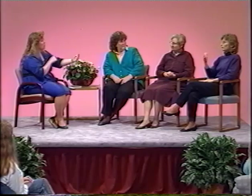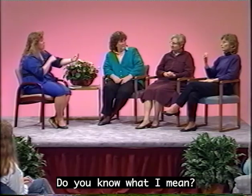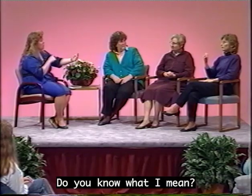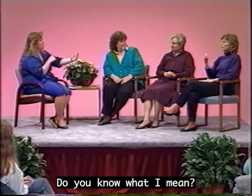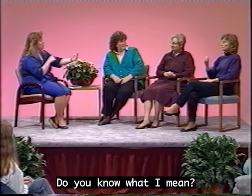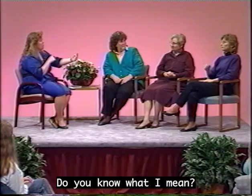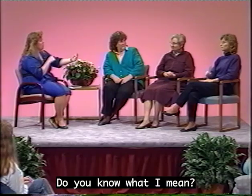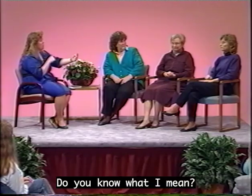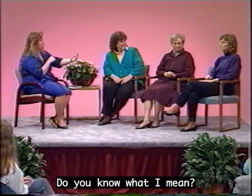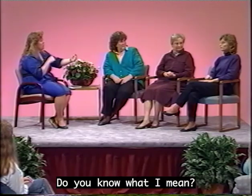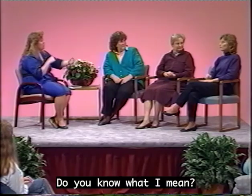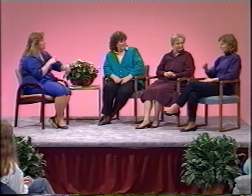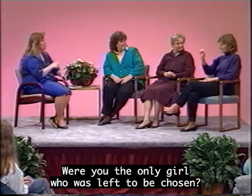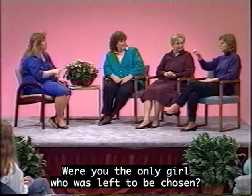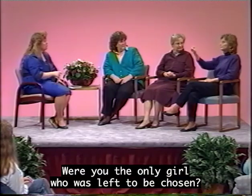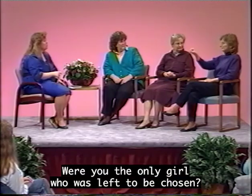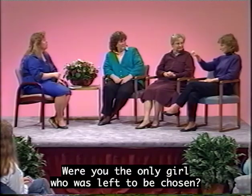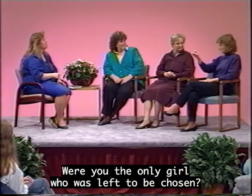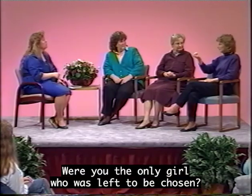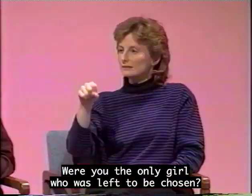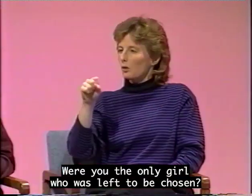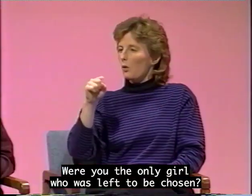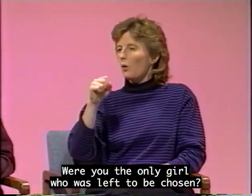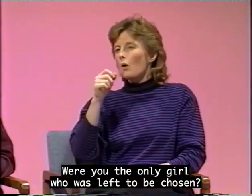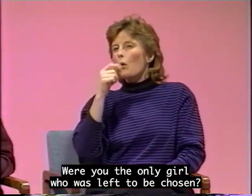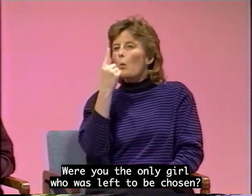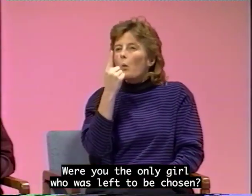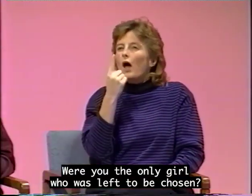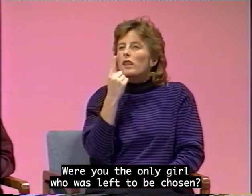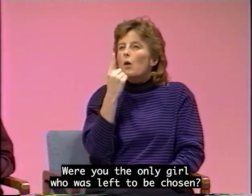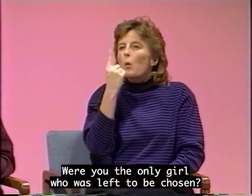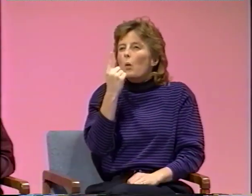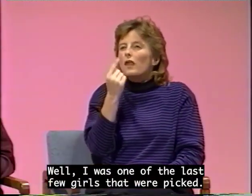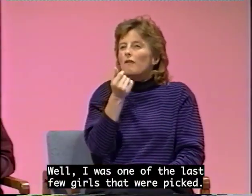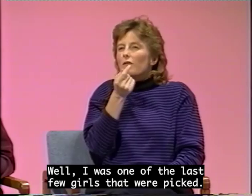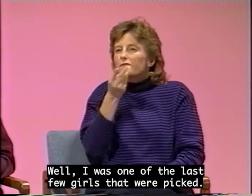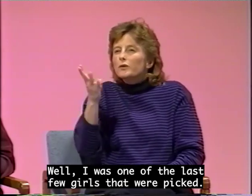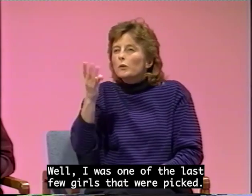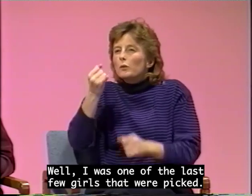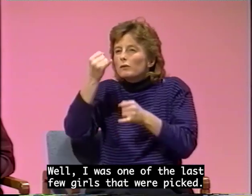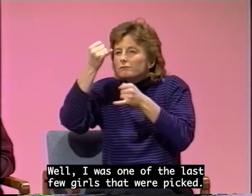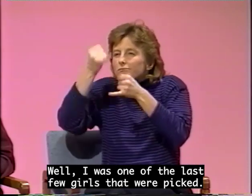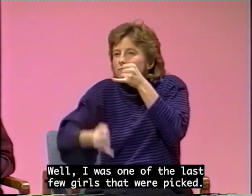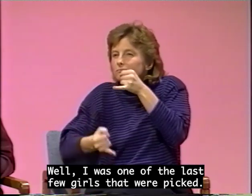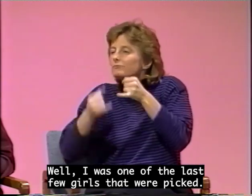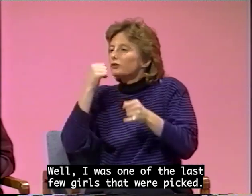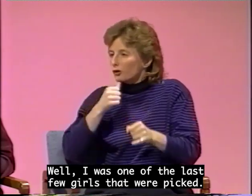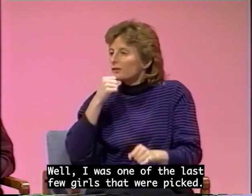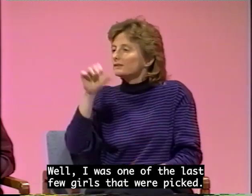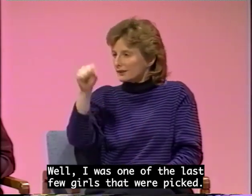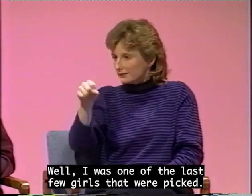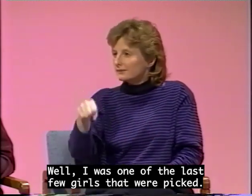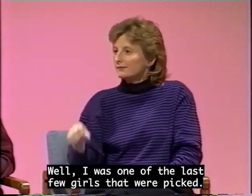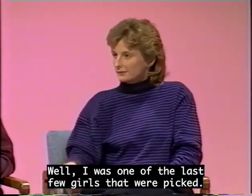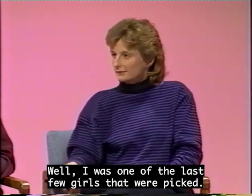Do you know what I mean? Were you the only girl who was left to be chosen? Well, I was one of the last few girls that were